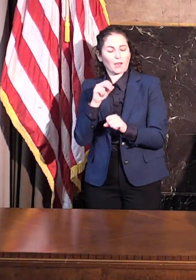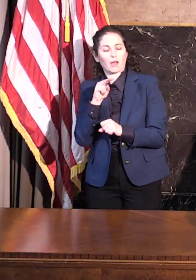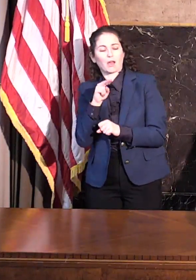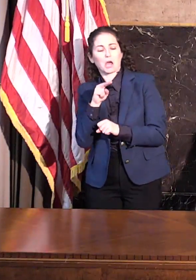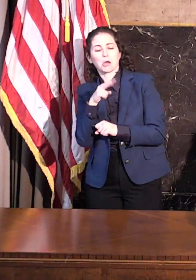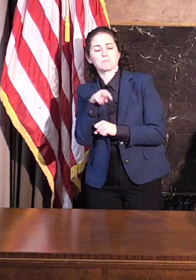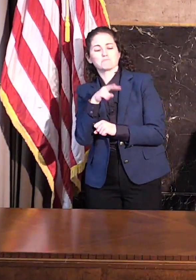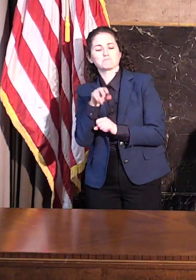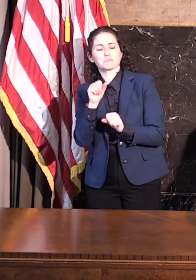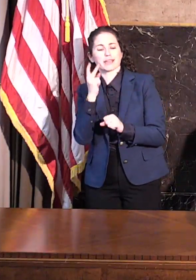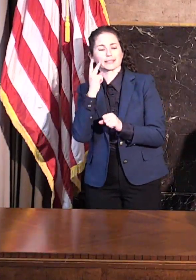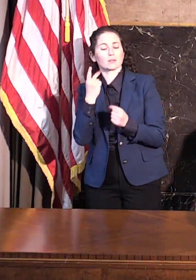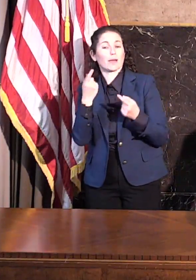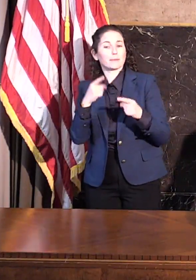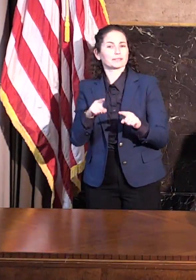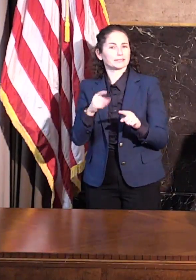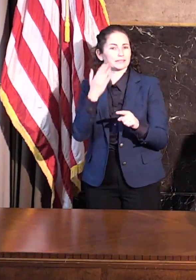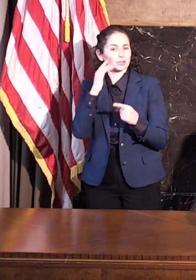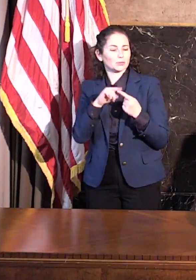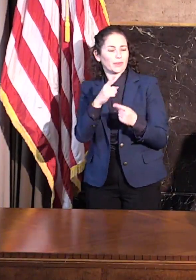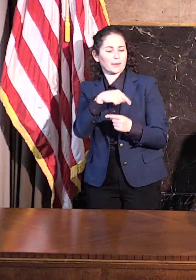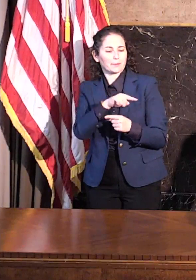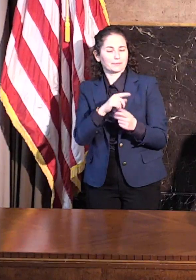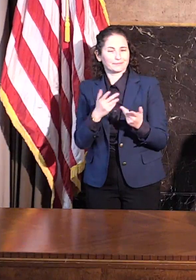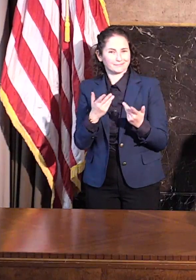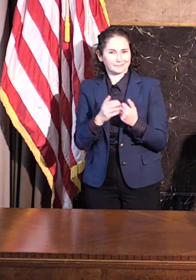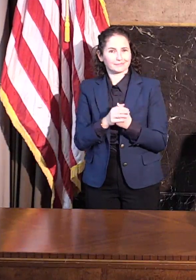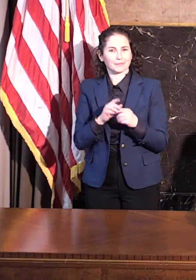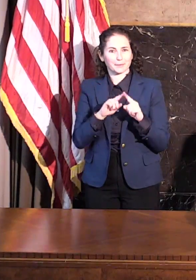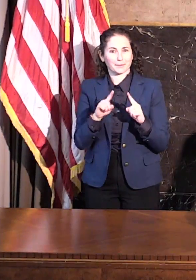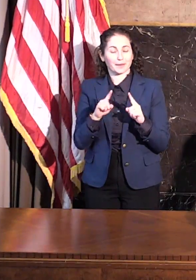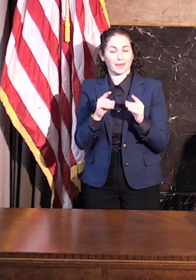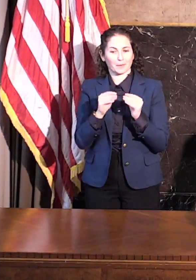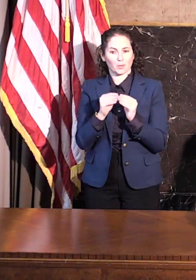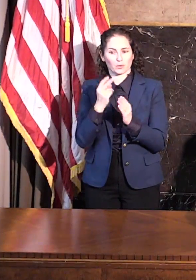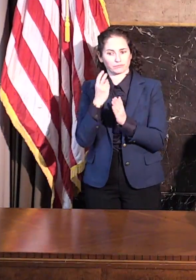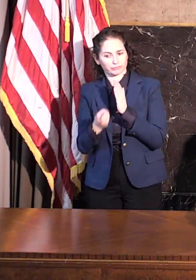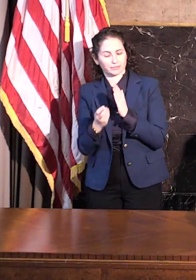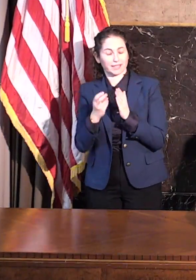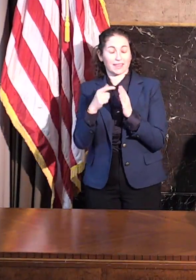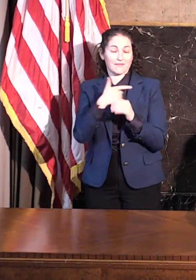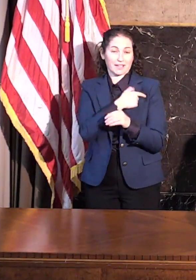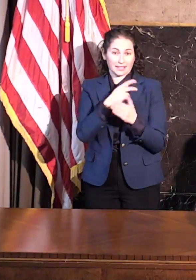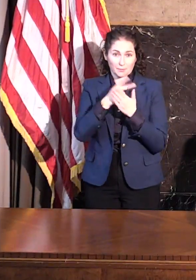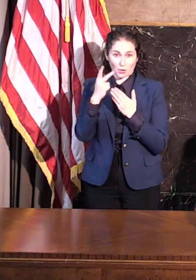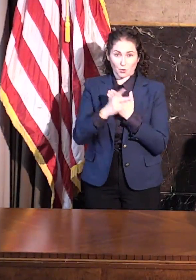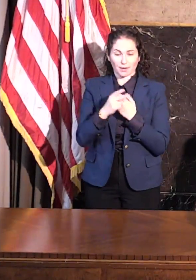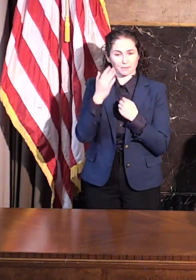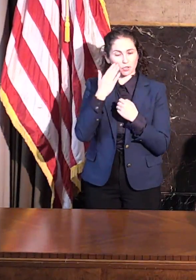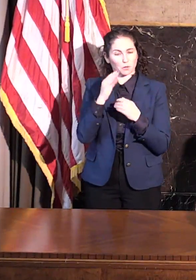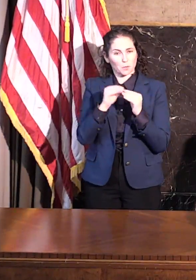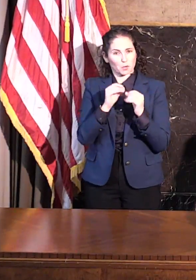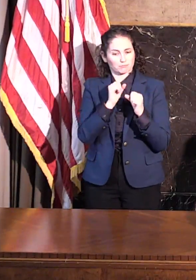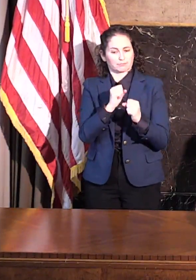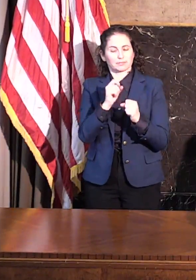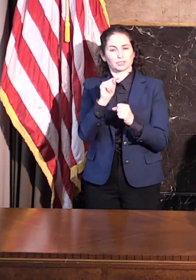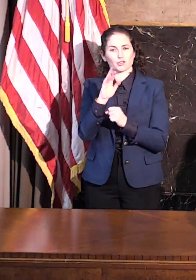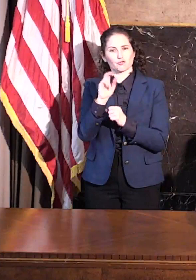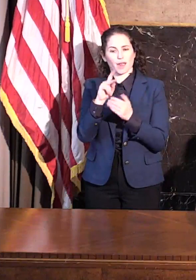need to by identifying communities that maybe haven't had adequate access up to now, or there's some barrier that we